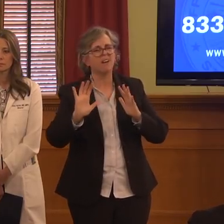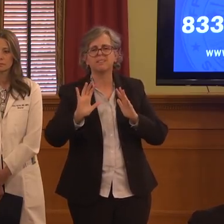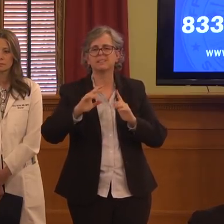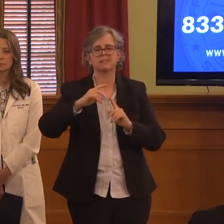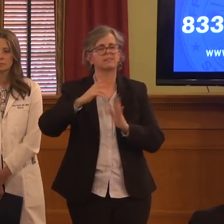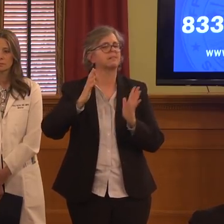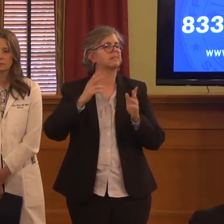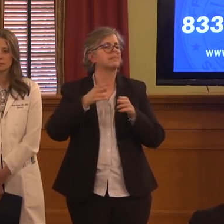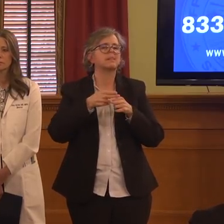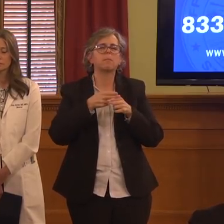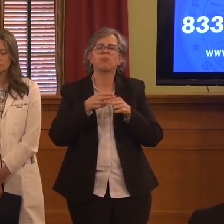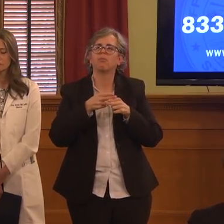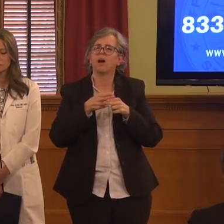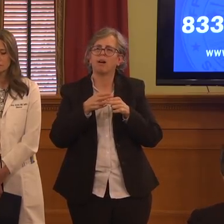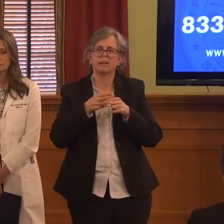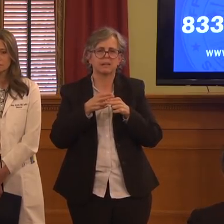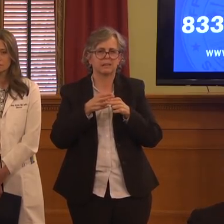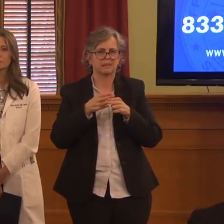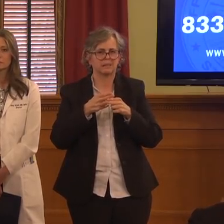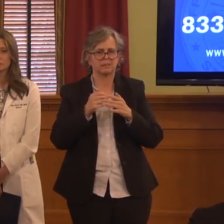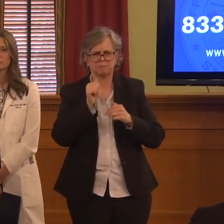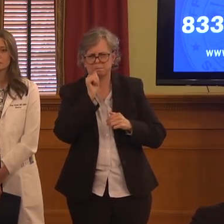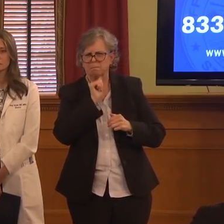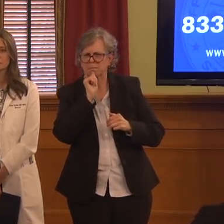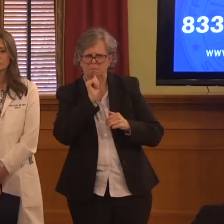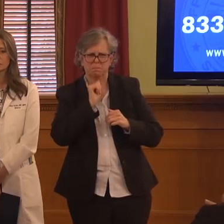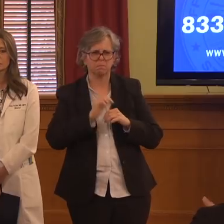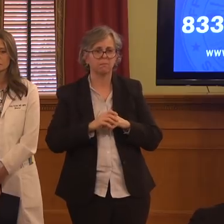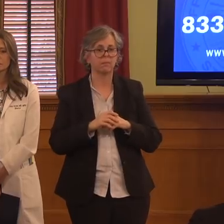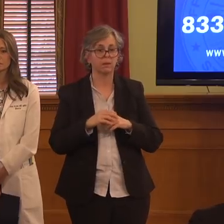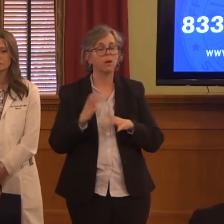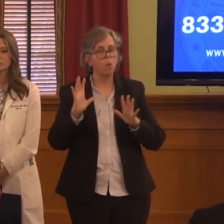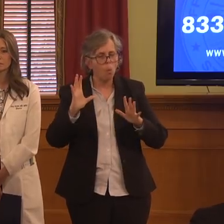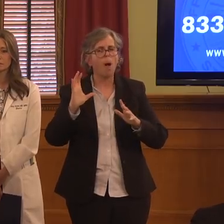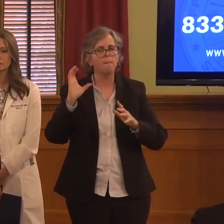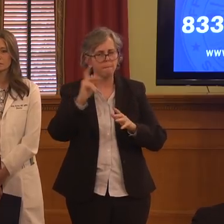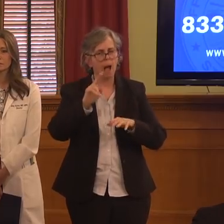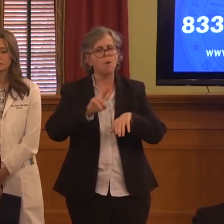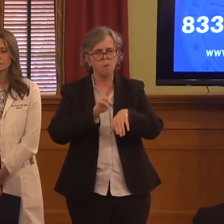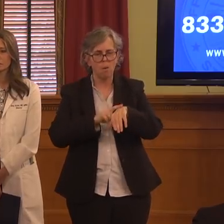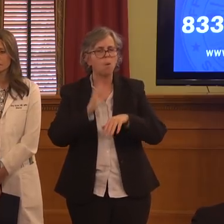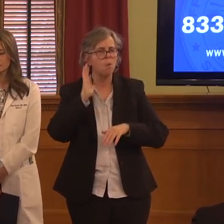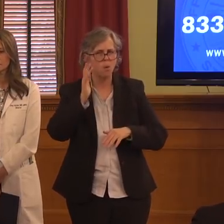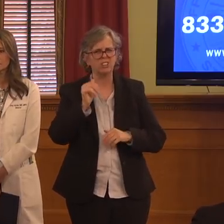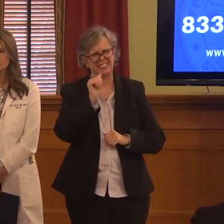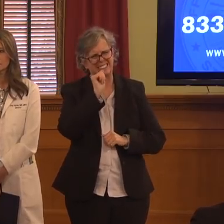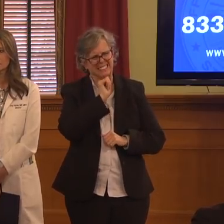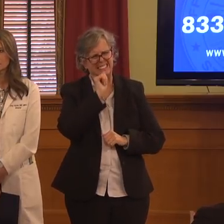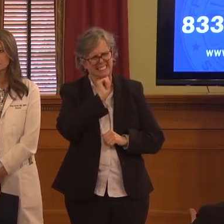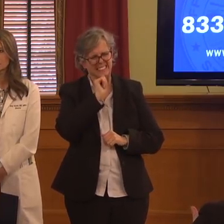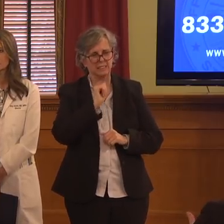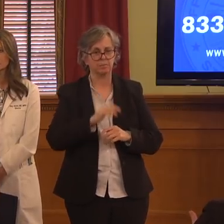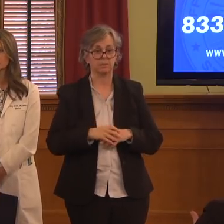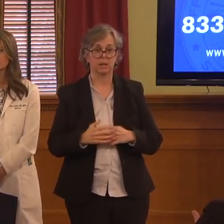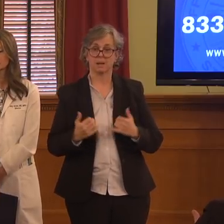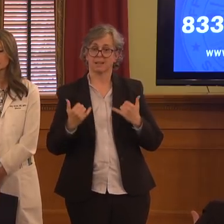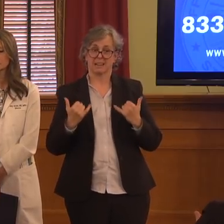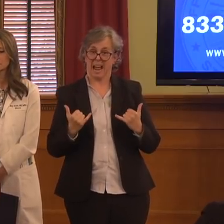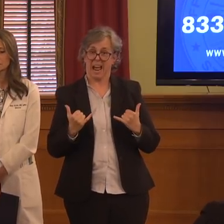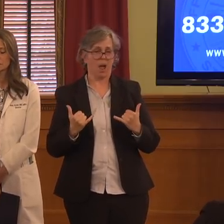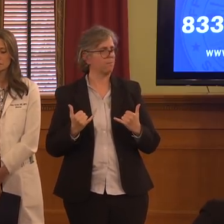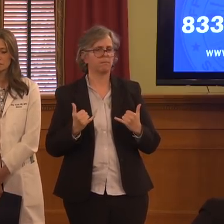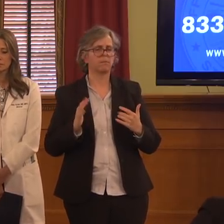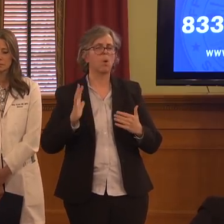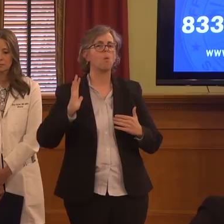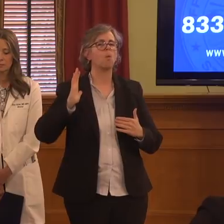doing is temporary. We will get back to normal in Ohio. It's not going to be done overnight, but we